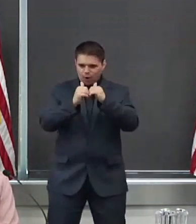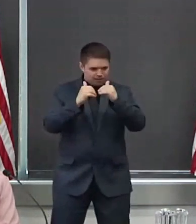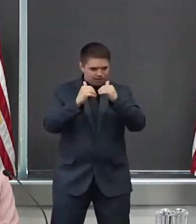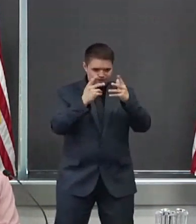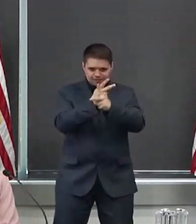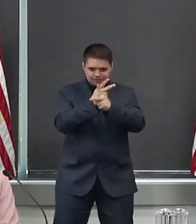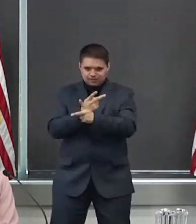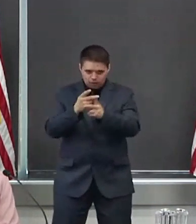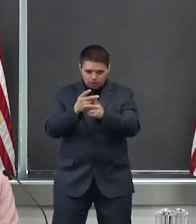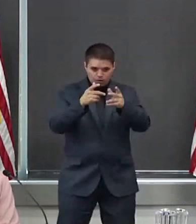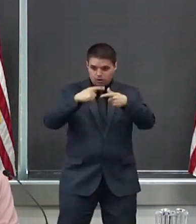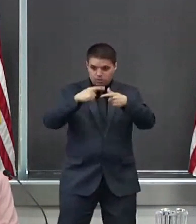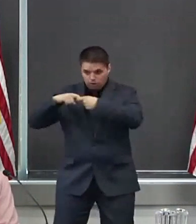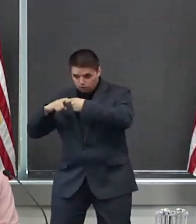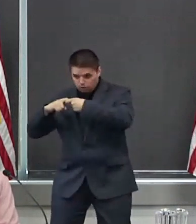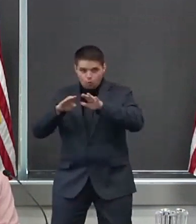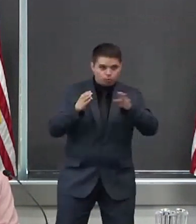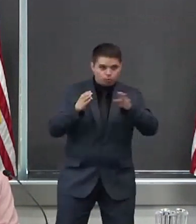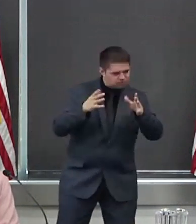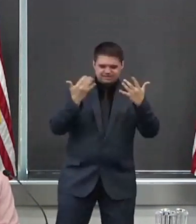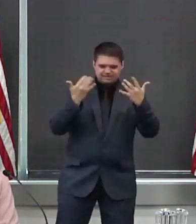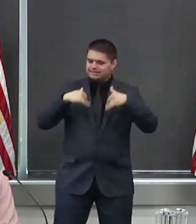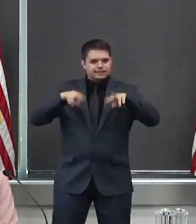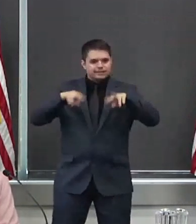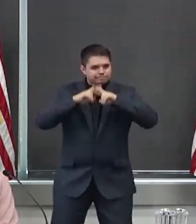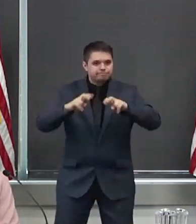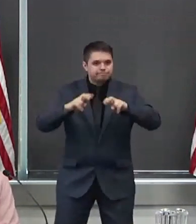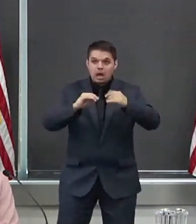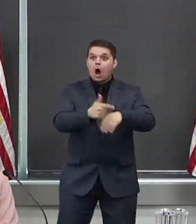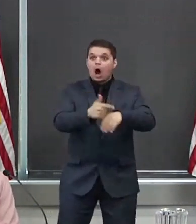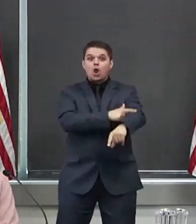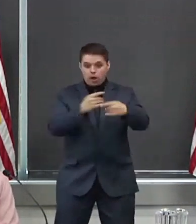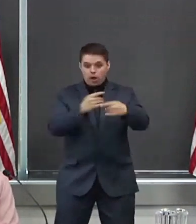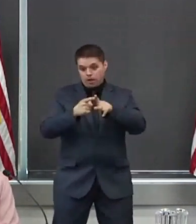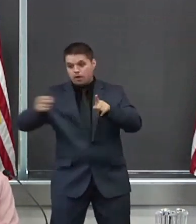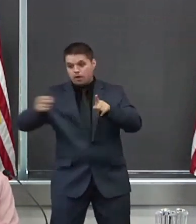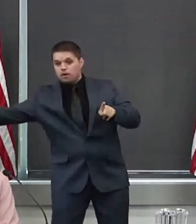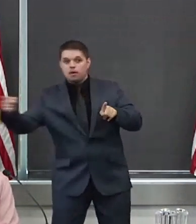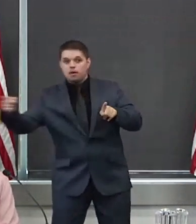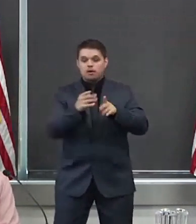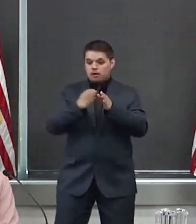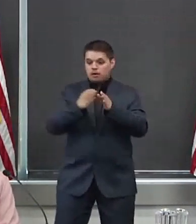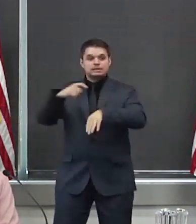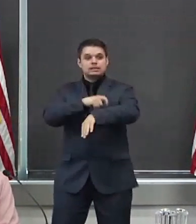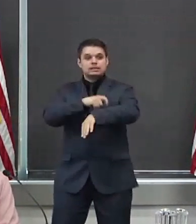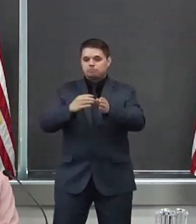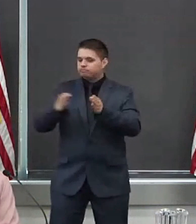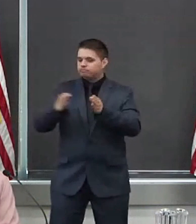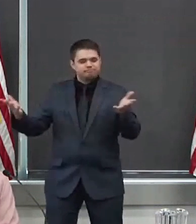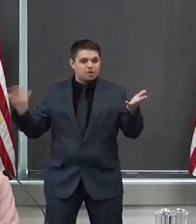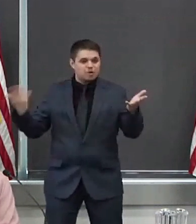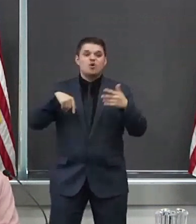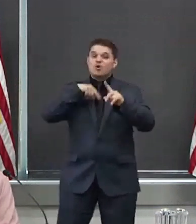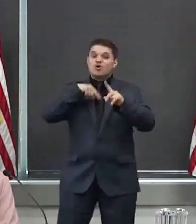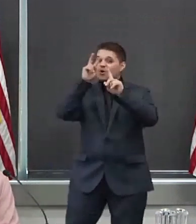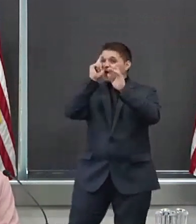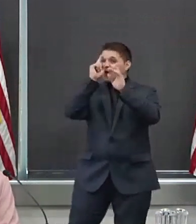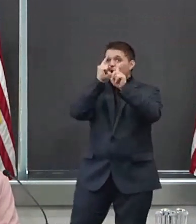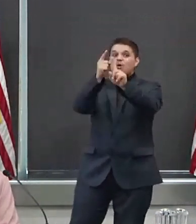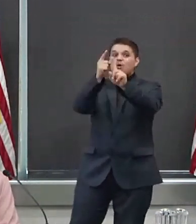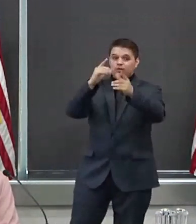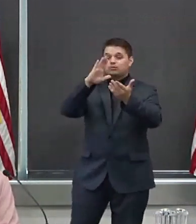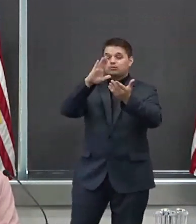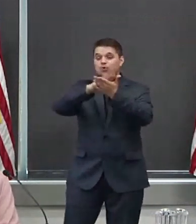time. We know that we need to move forward cautiously in the fall as students return to school for K-12 schools and our